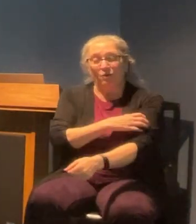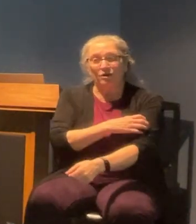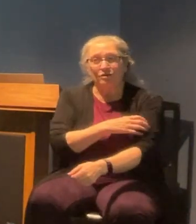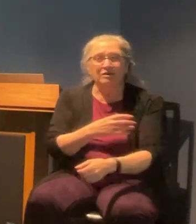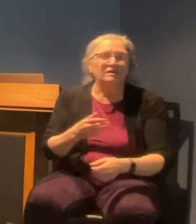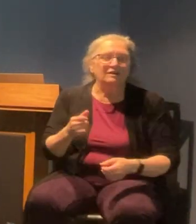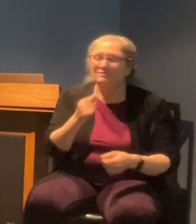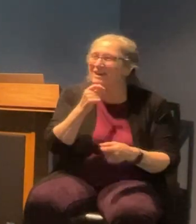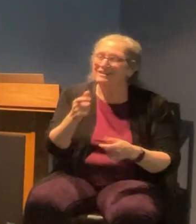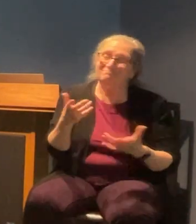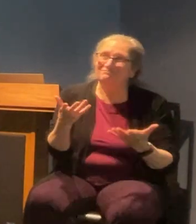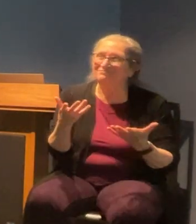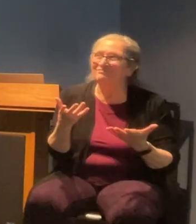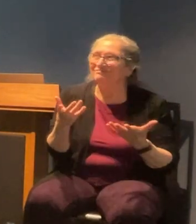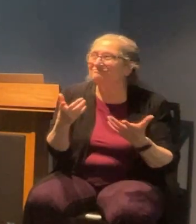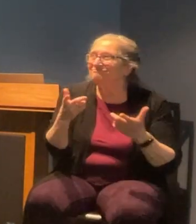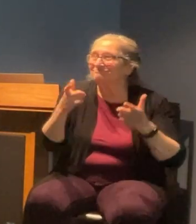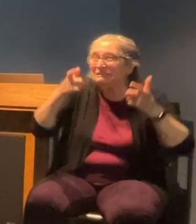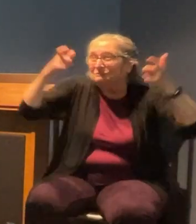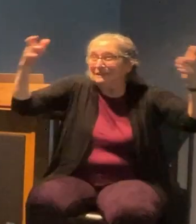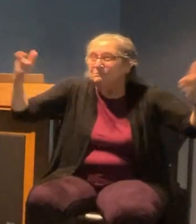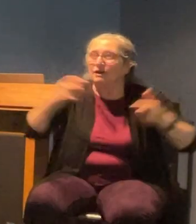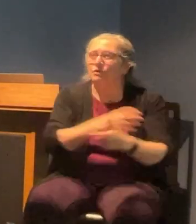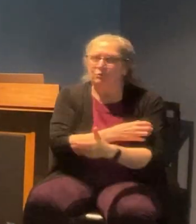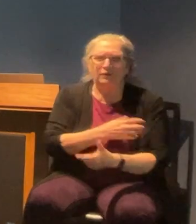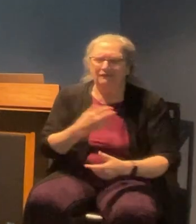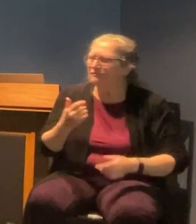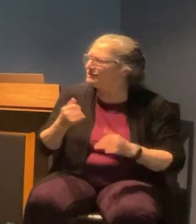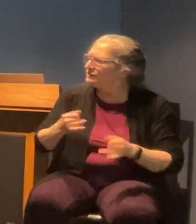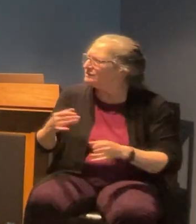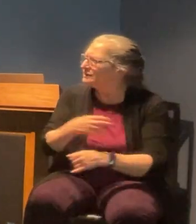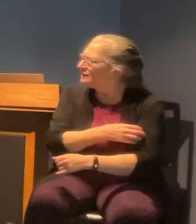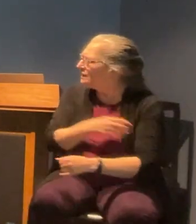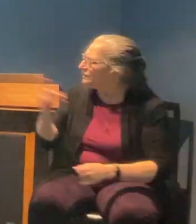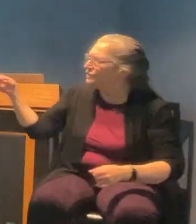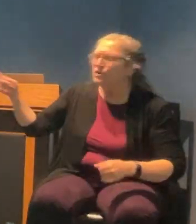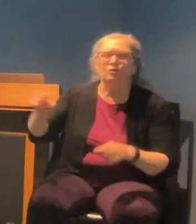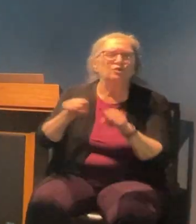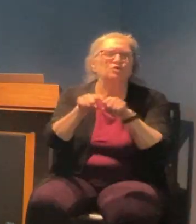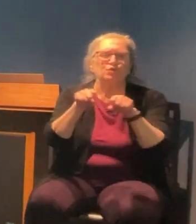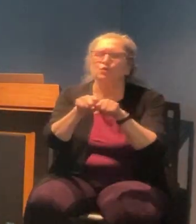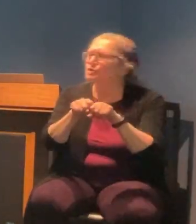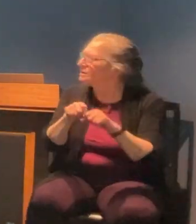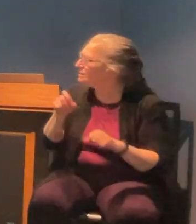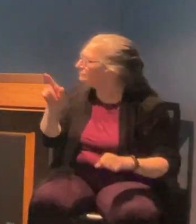but and just want to say, can you put the slide of the shoes work?